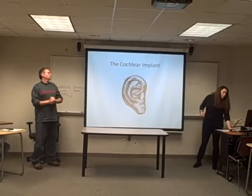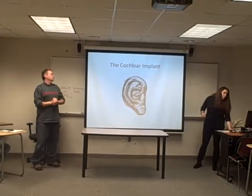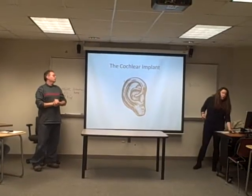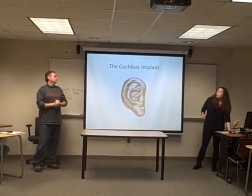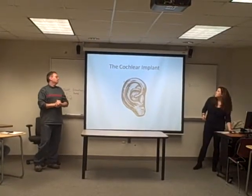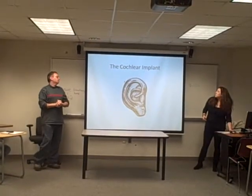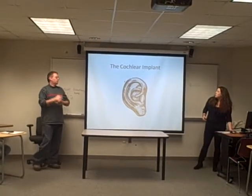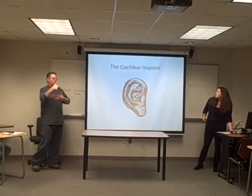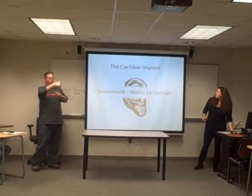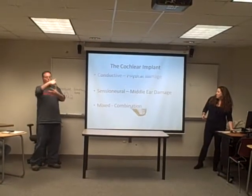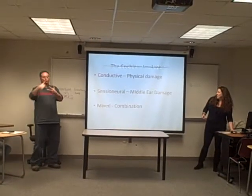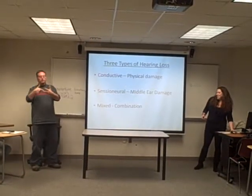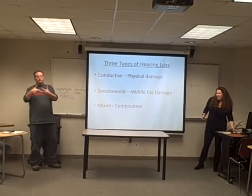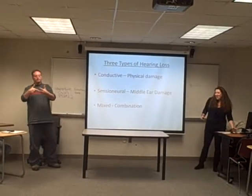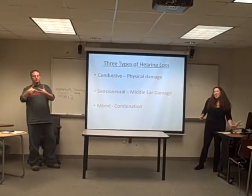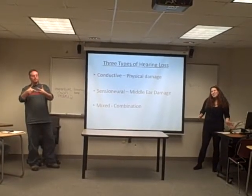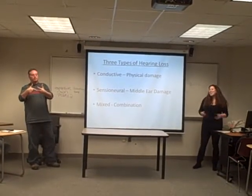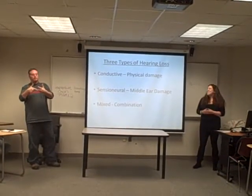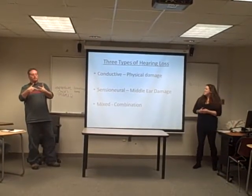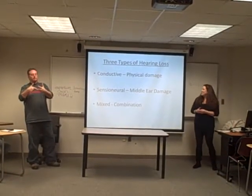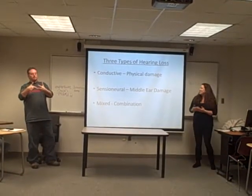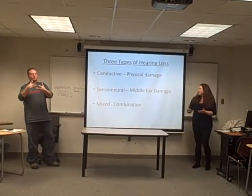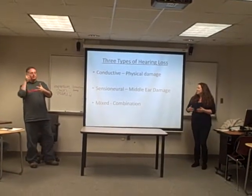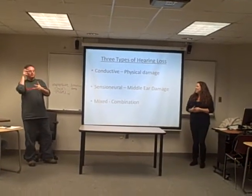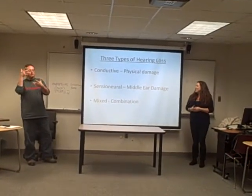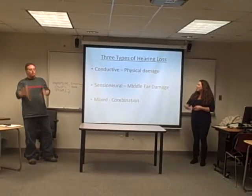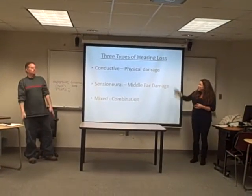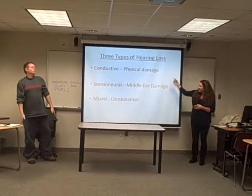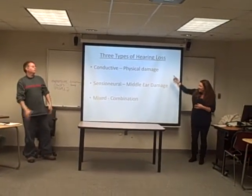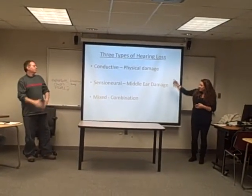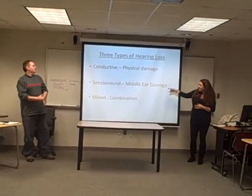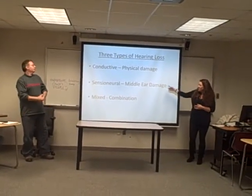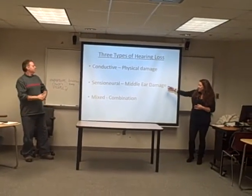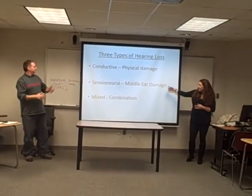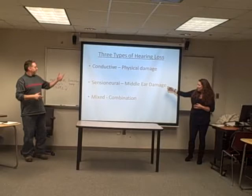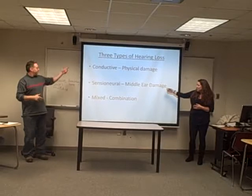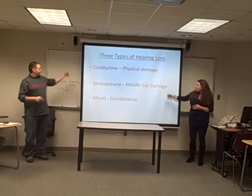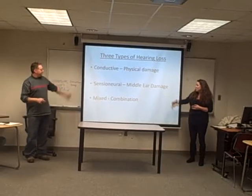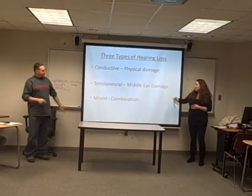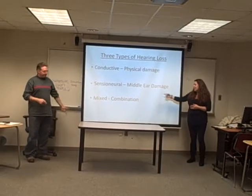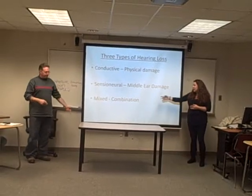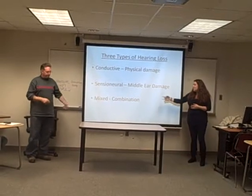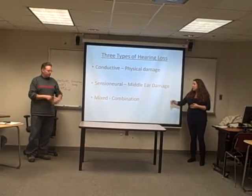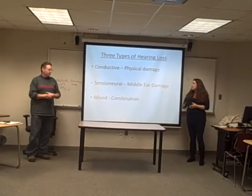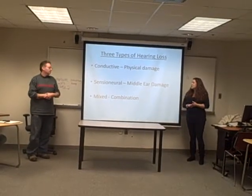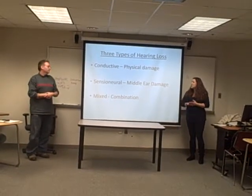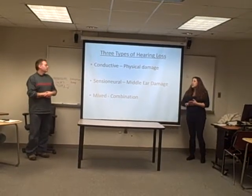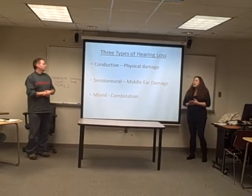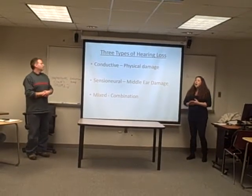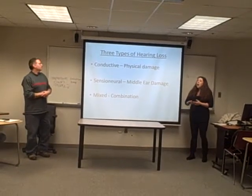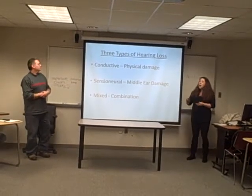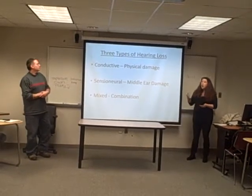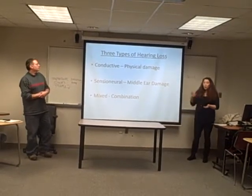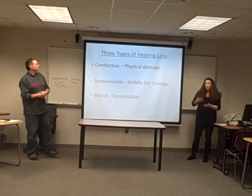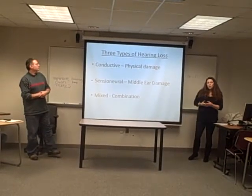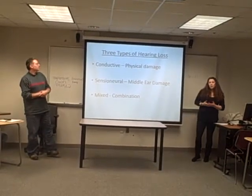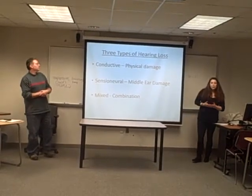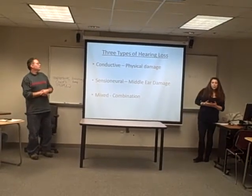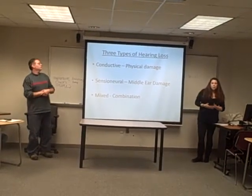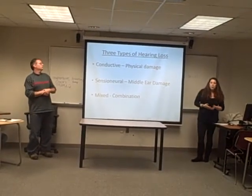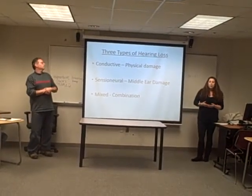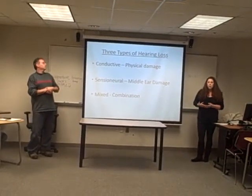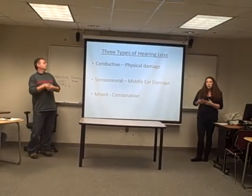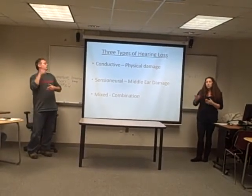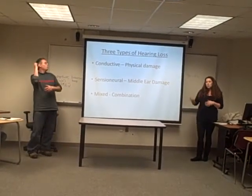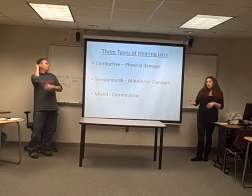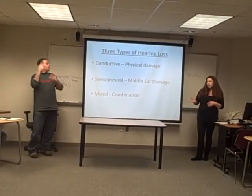So there are 3 types of hearing loss, major types of hearing loss: conductive, sensorineural, and mixed. According to